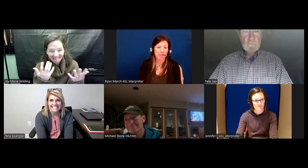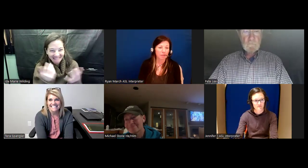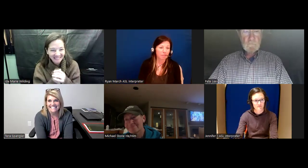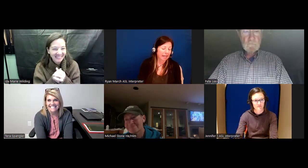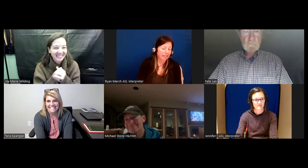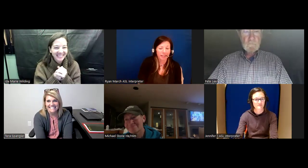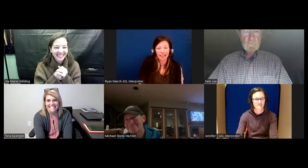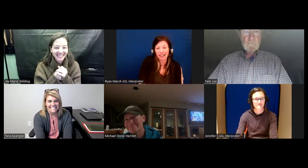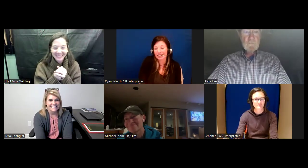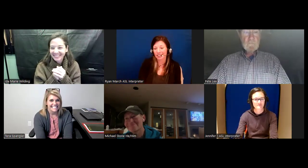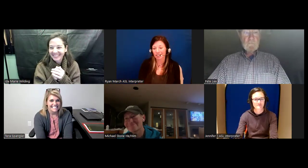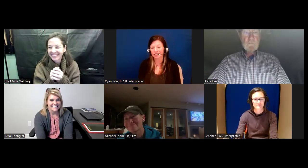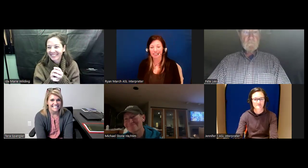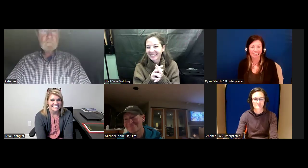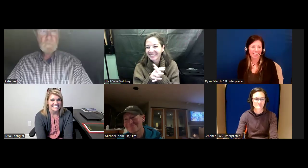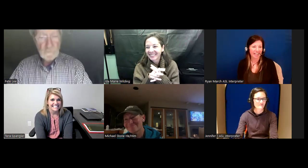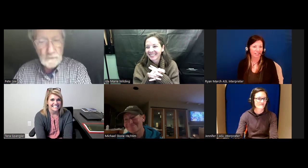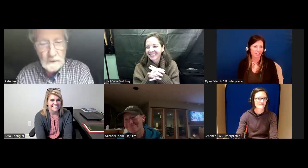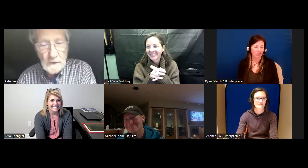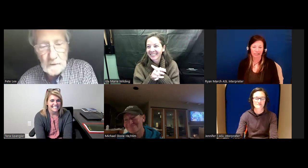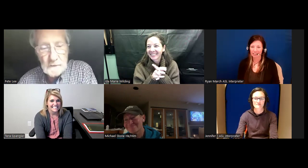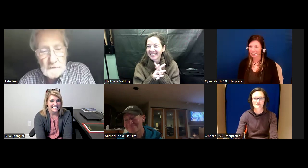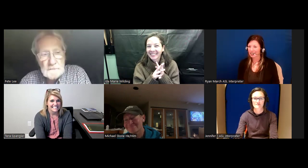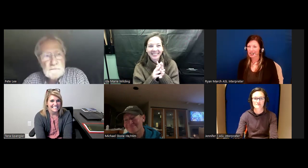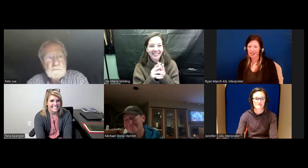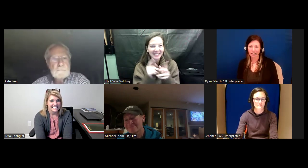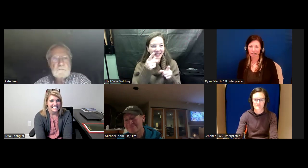if he's coming back. If he had anything additional to say, I don't know.